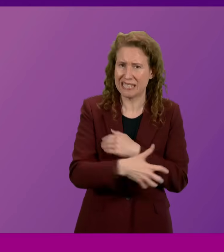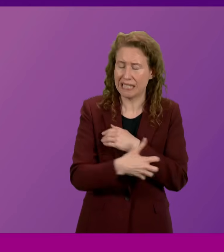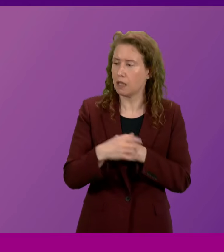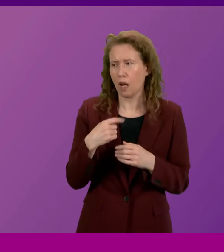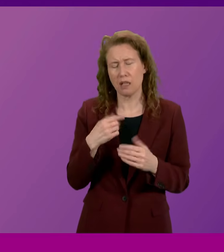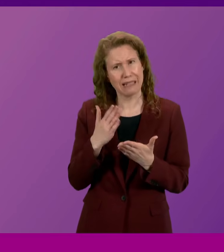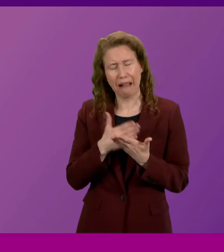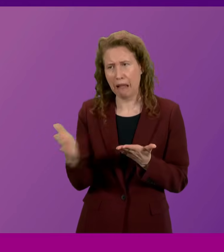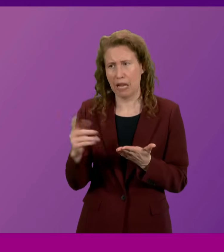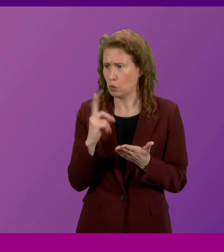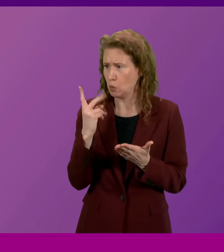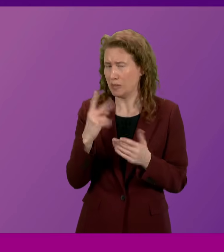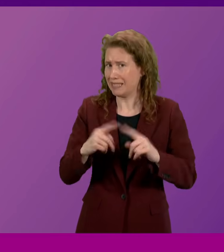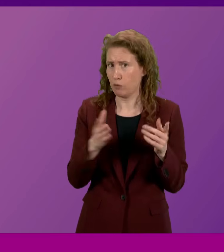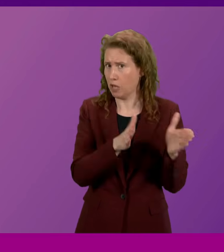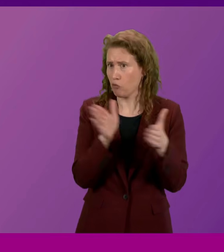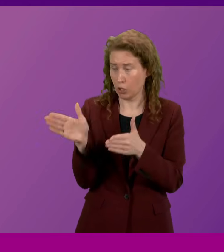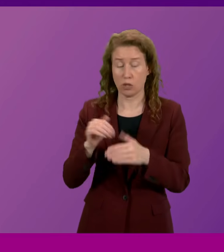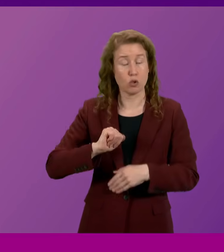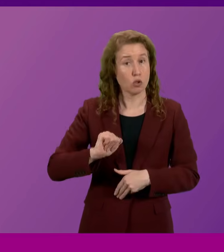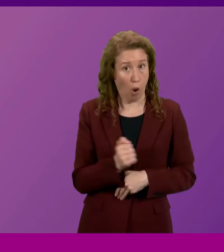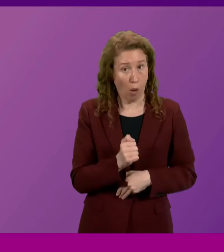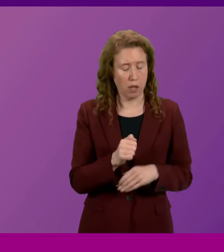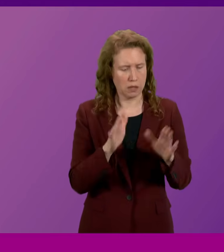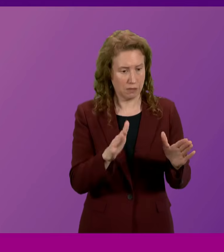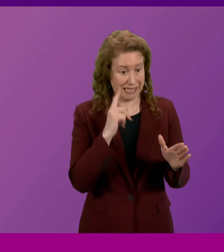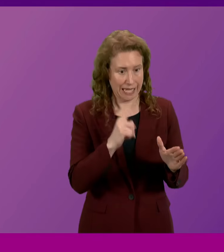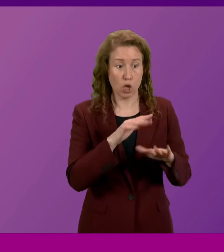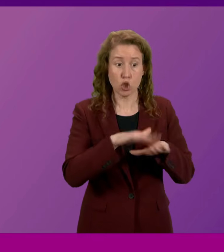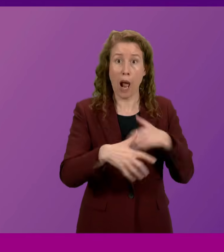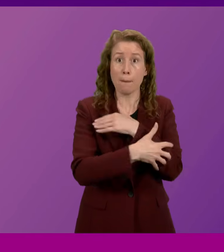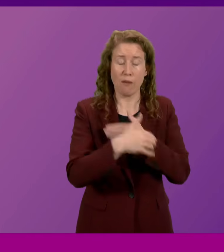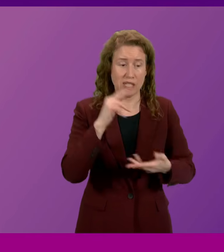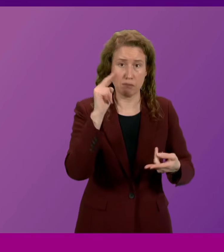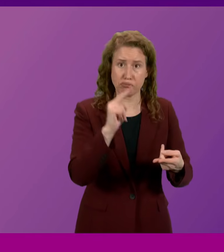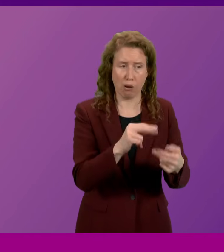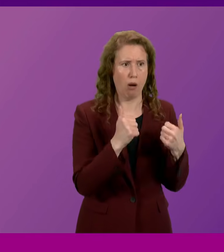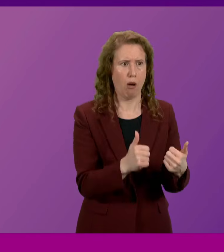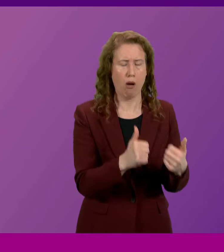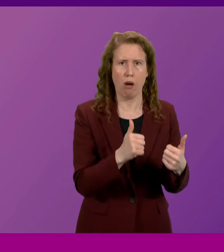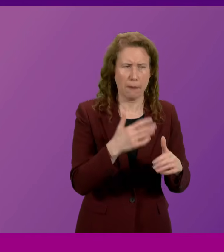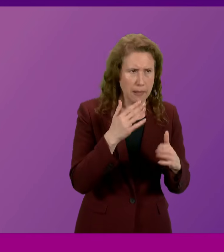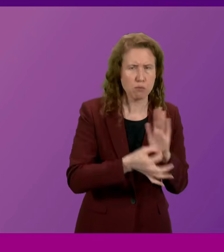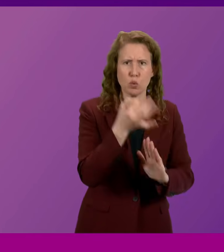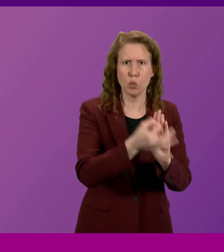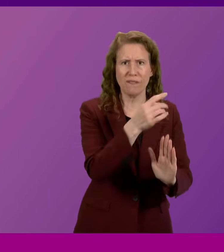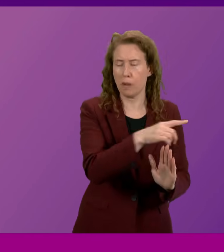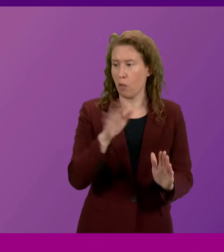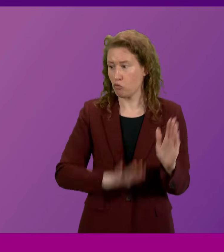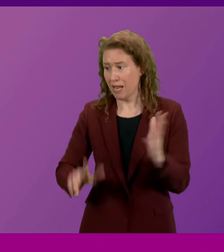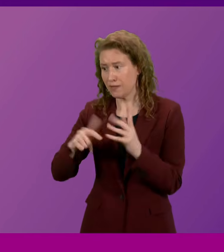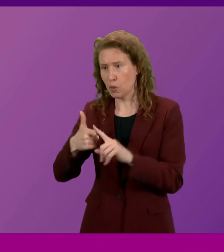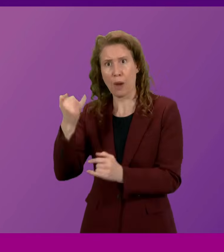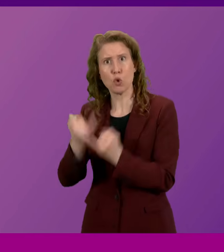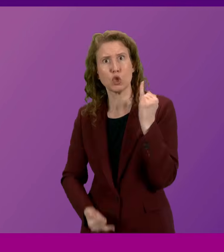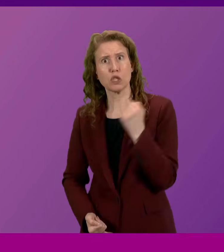very different directions being pursued here. Scotland is seeing a falling level of child poverty when the rest of the United Kingdom is seeing child poverty